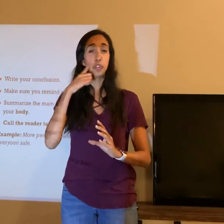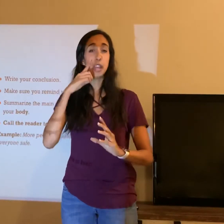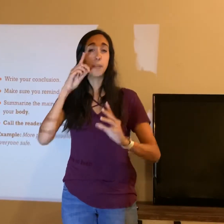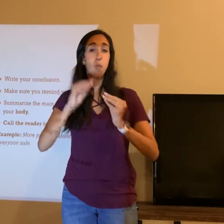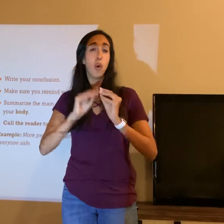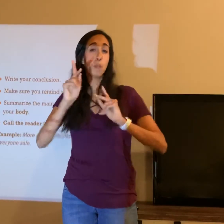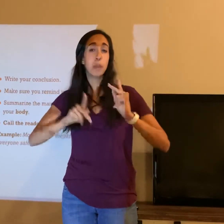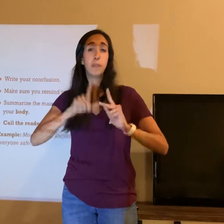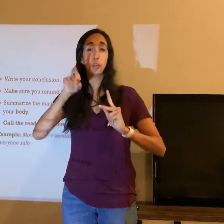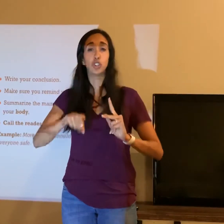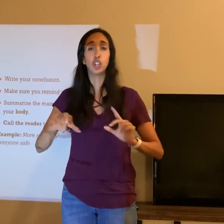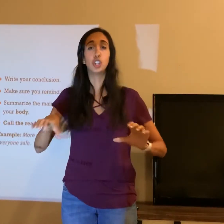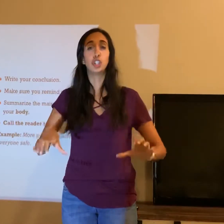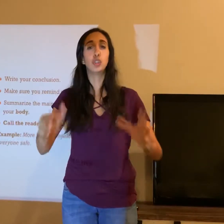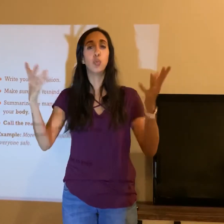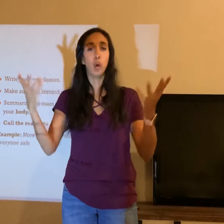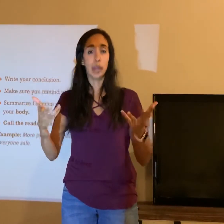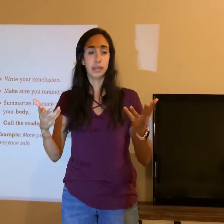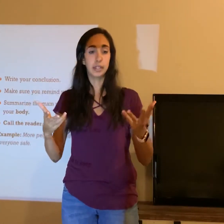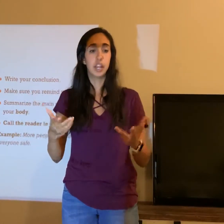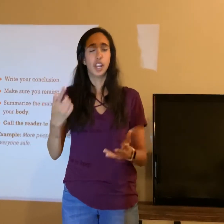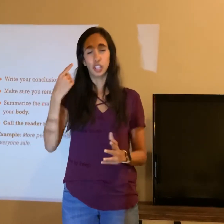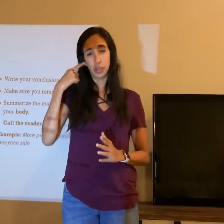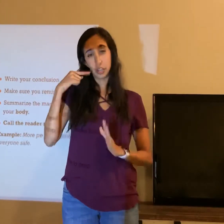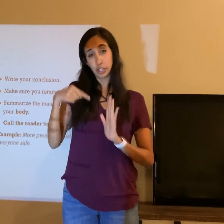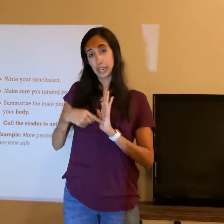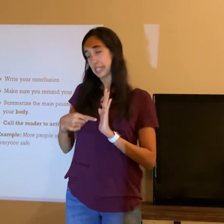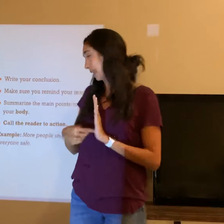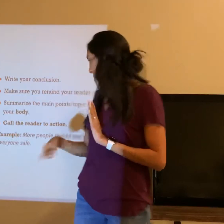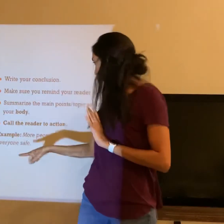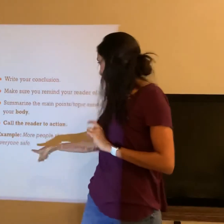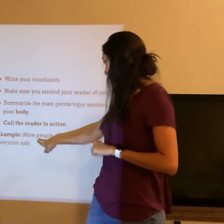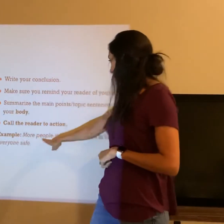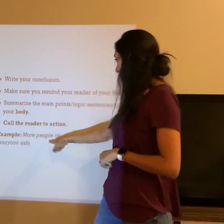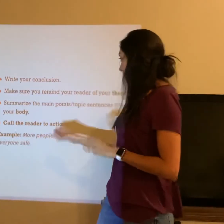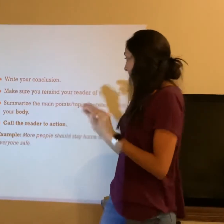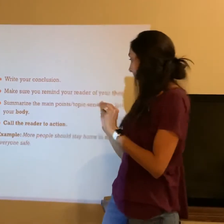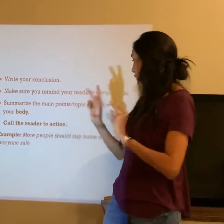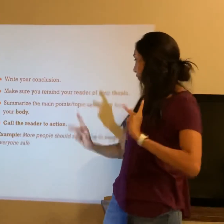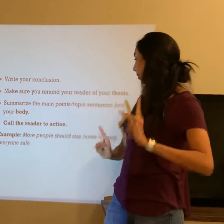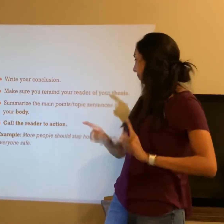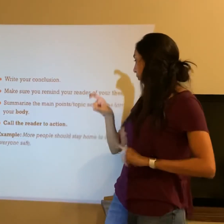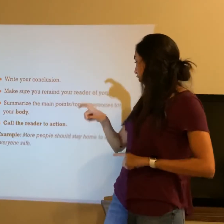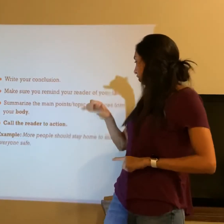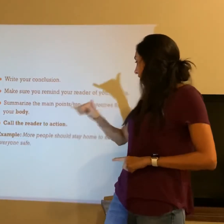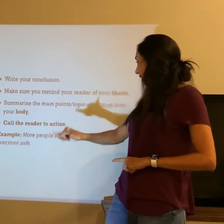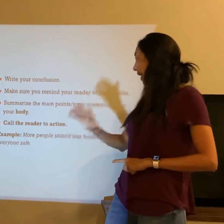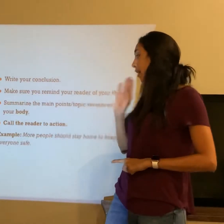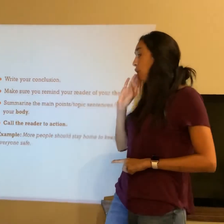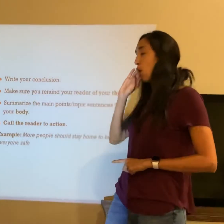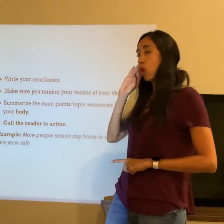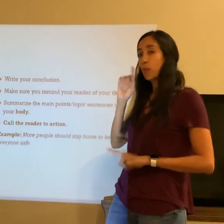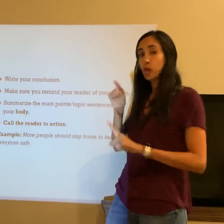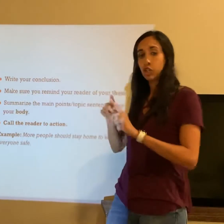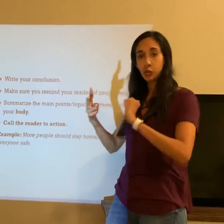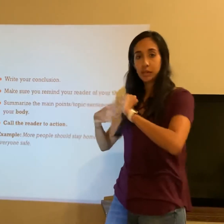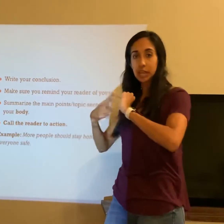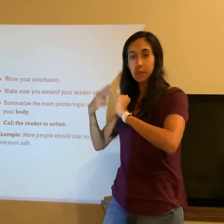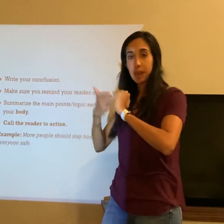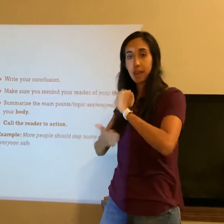think more people should do what? So here's an example. More people should stay home to keep